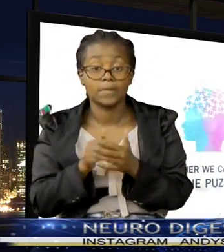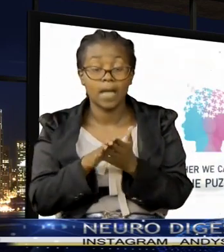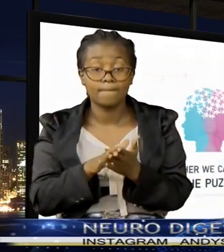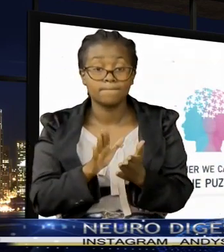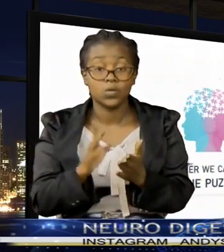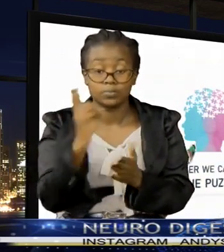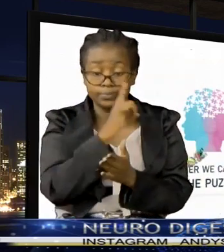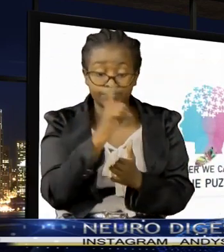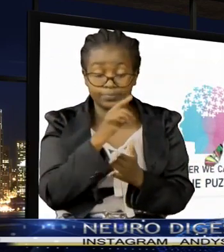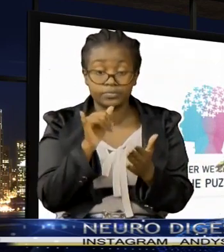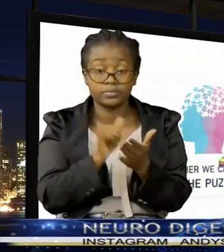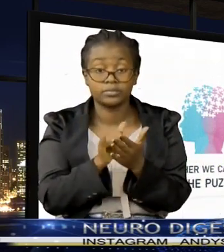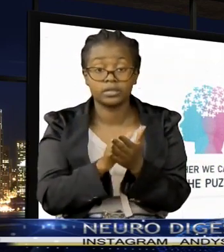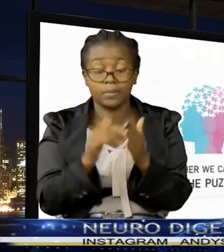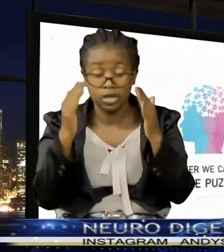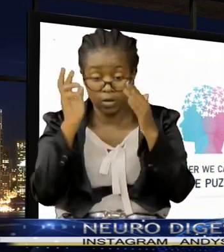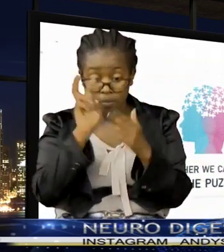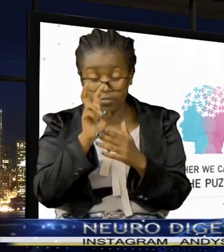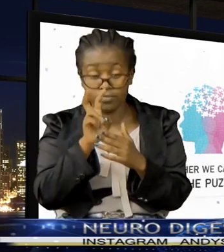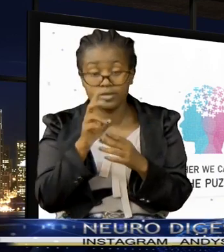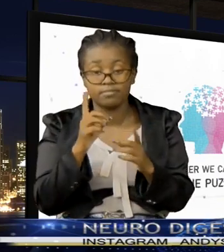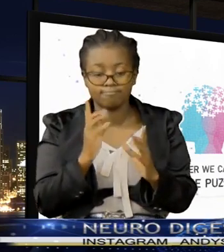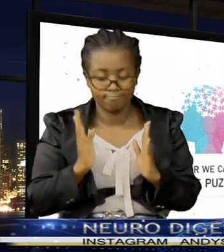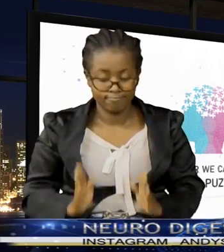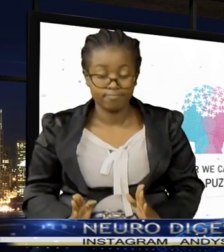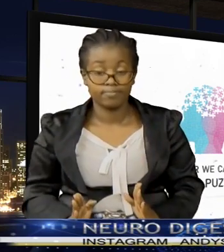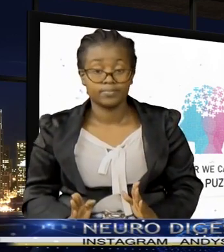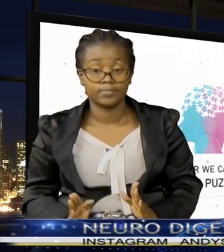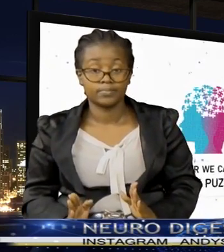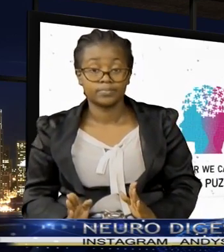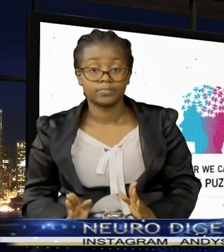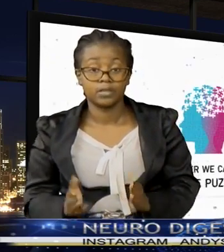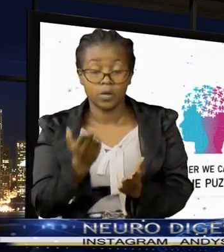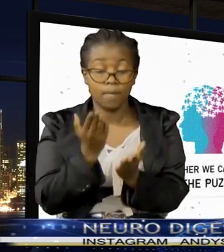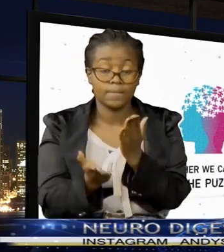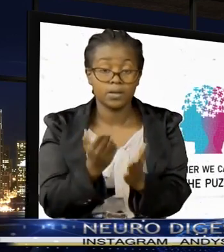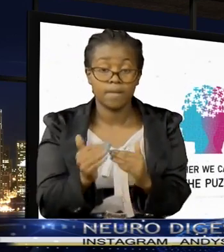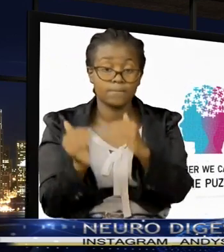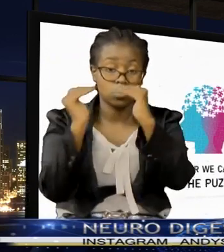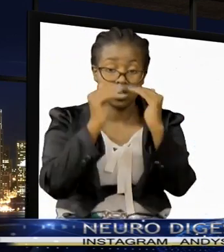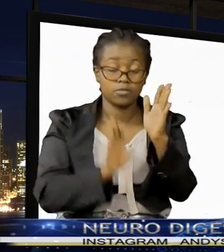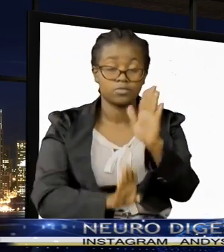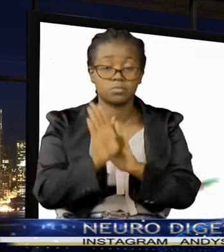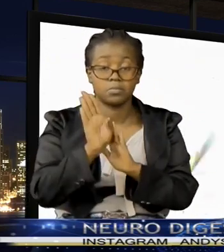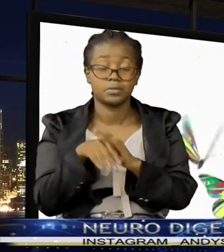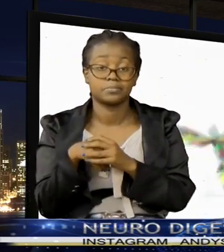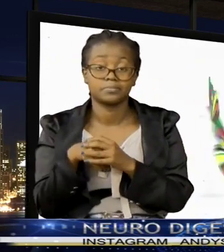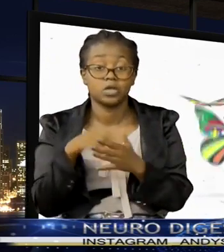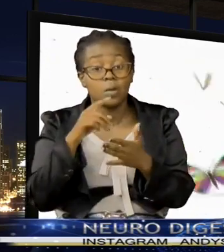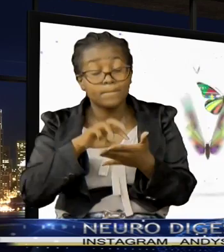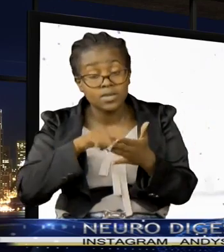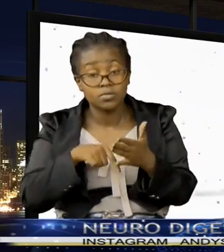severe than is typically observed in individuals at a comparable level of development.